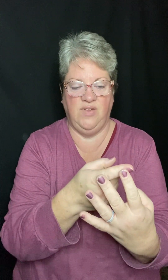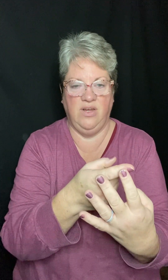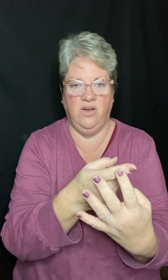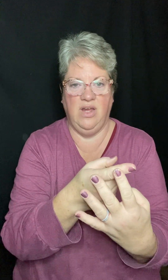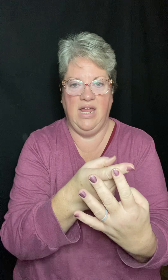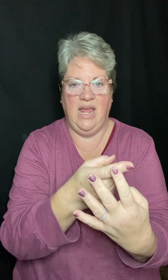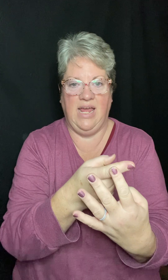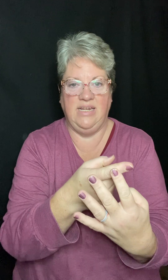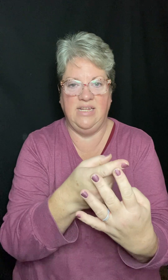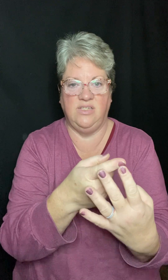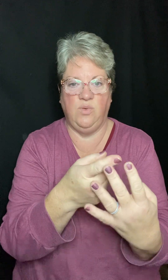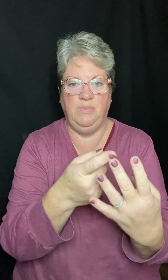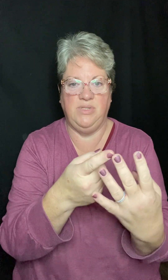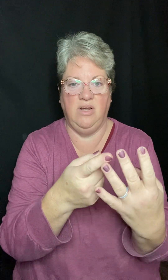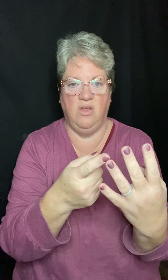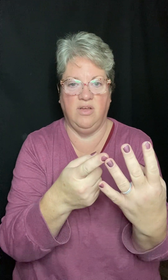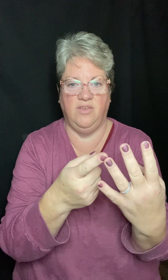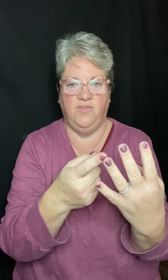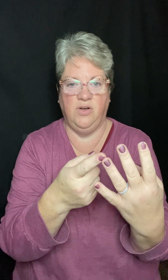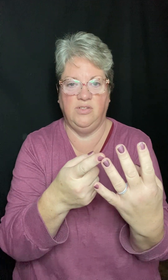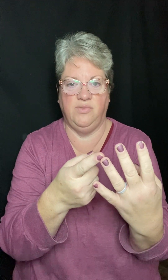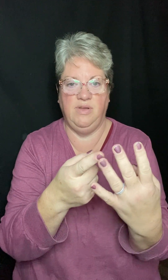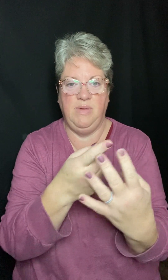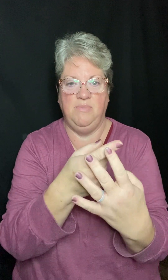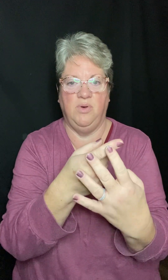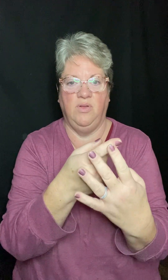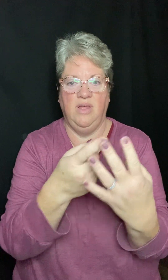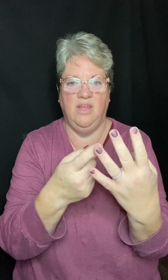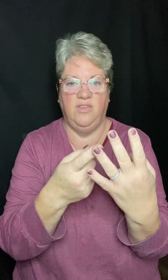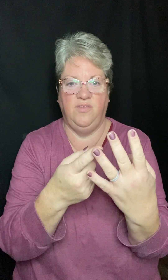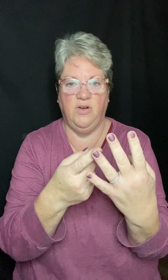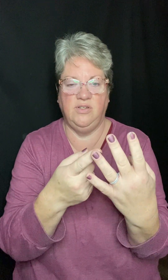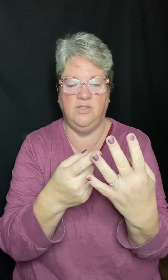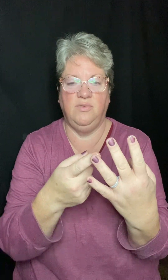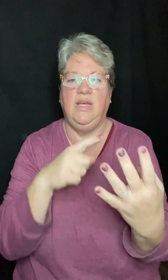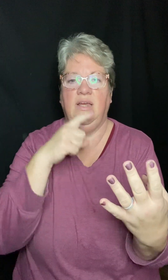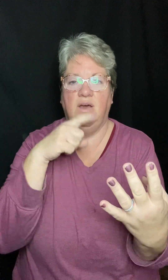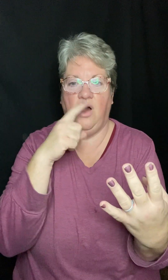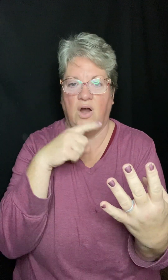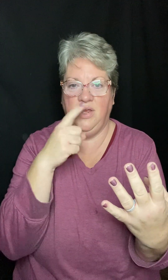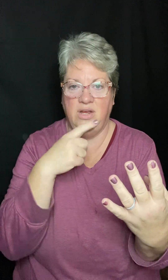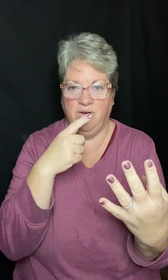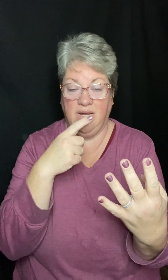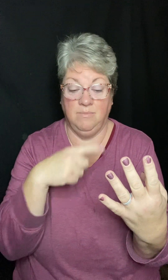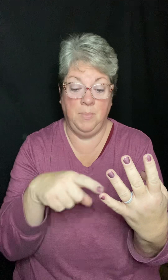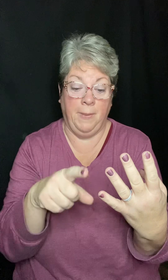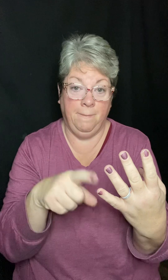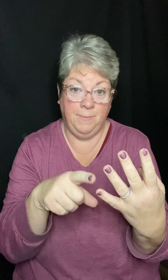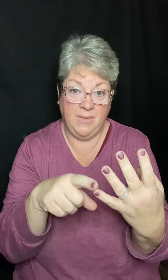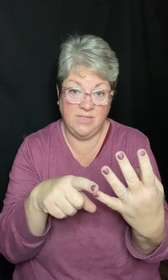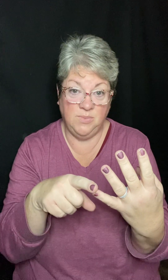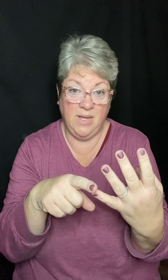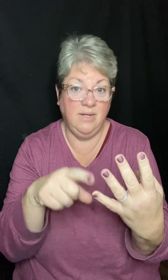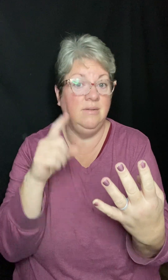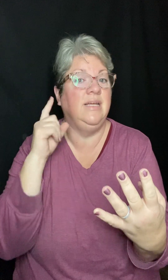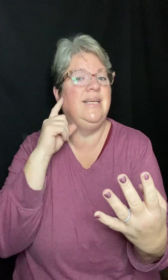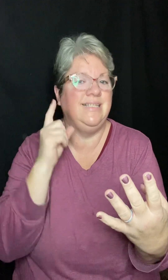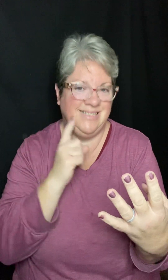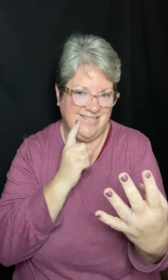finger and he sweeps it along the first 3 people. The first 3 are hearing. This one is deaf.